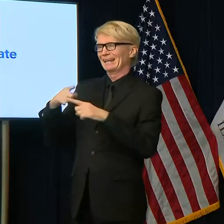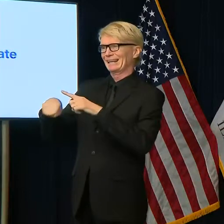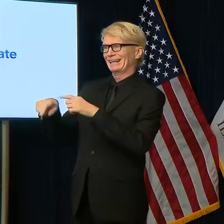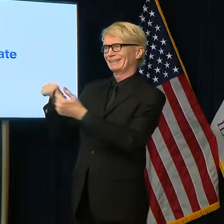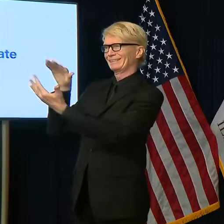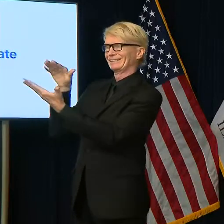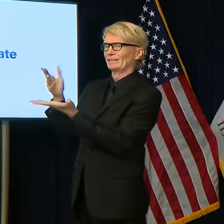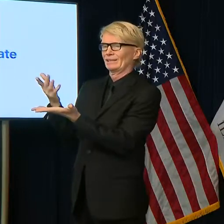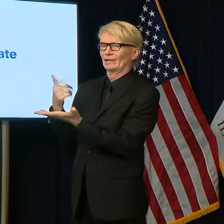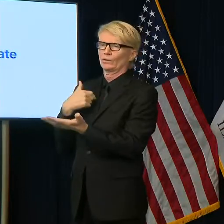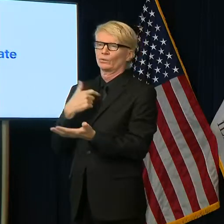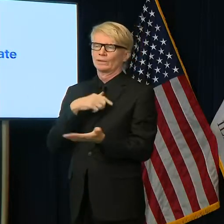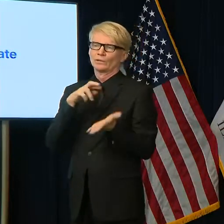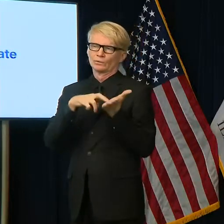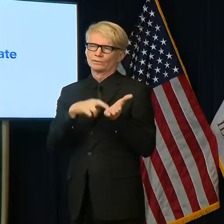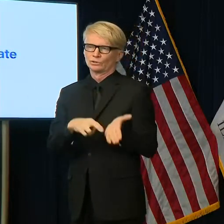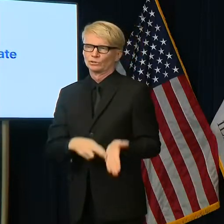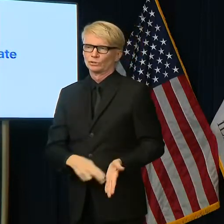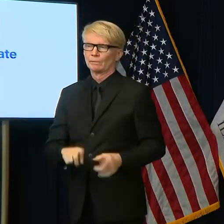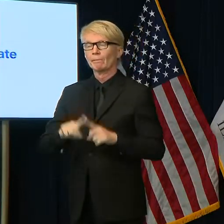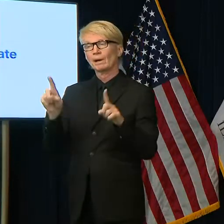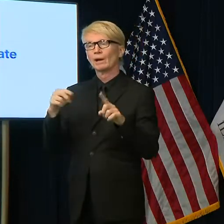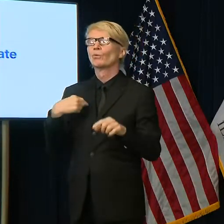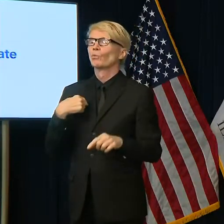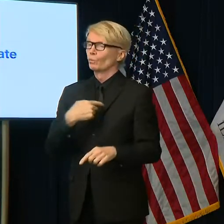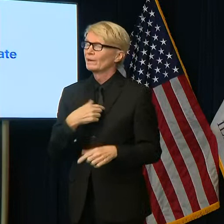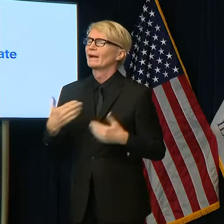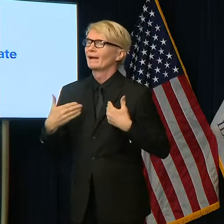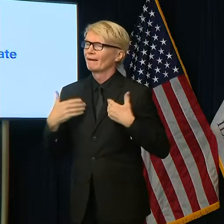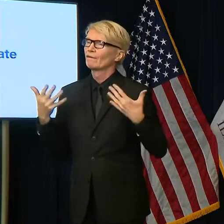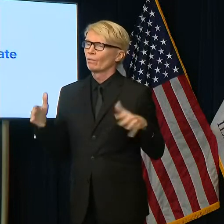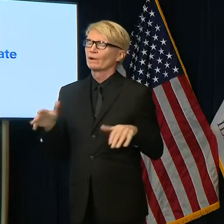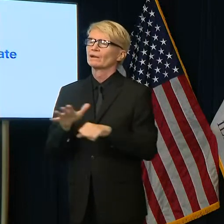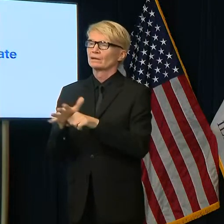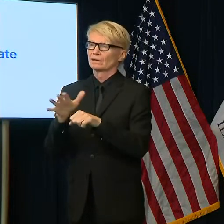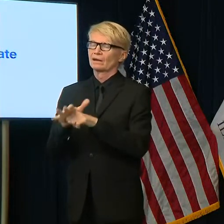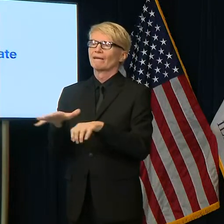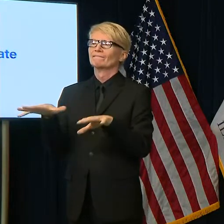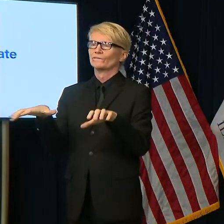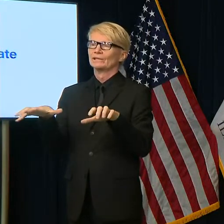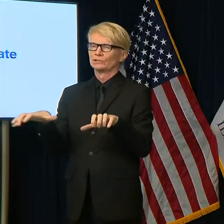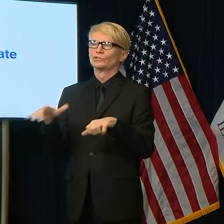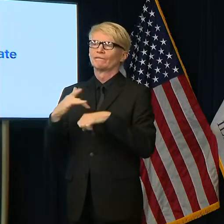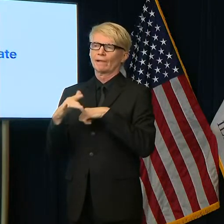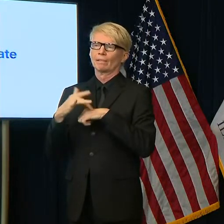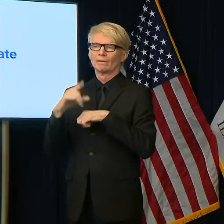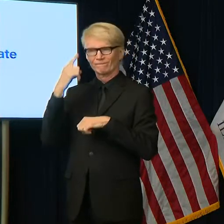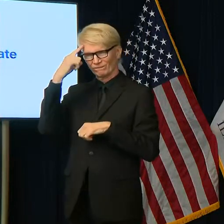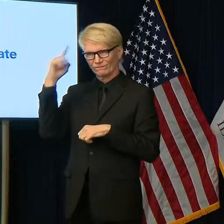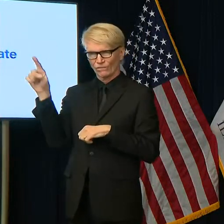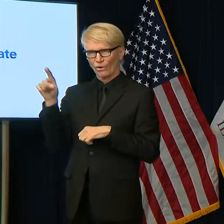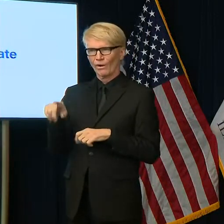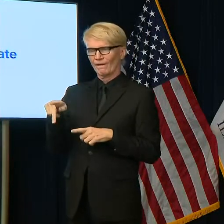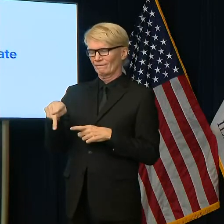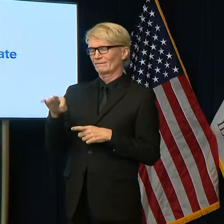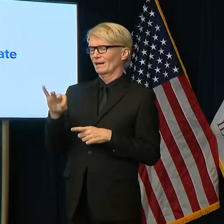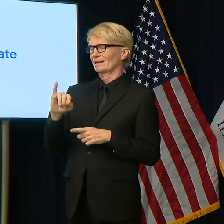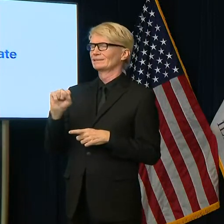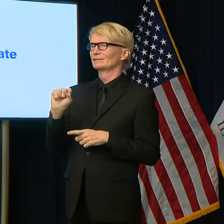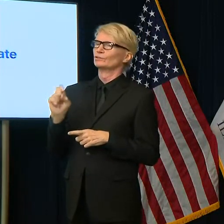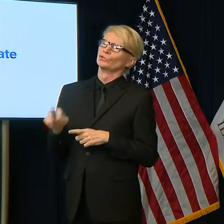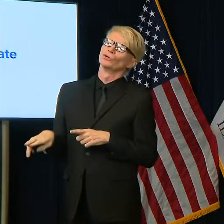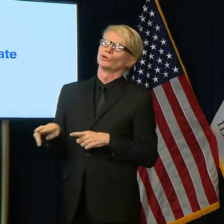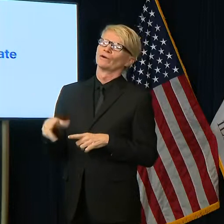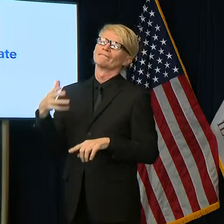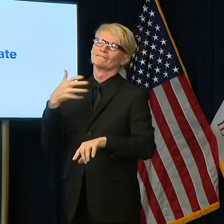specifically looking into. But we have enough freezer space to store the Pfizer vaccine when it comes. Jim